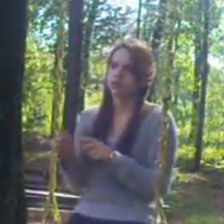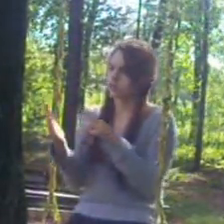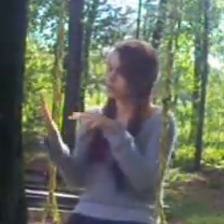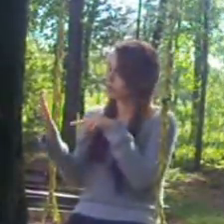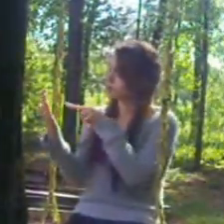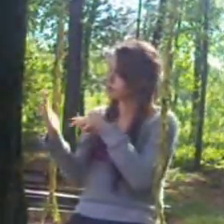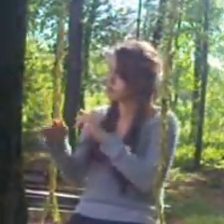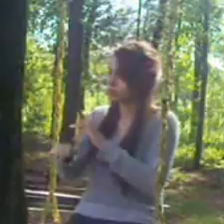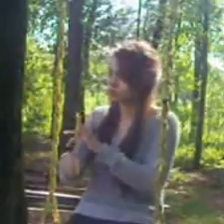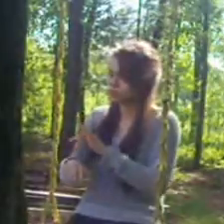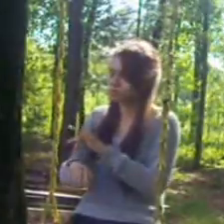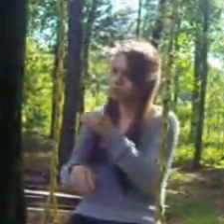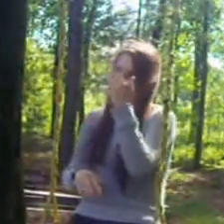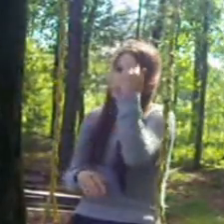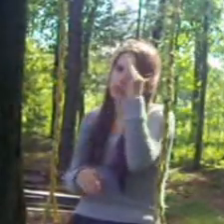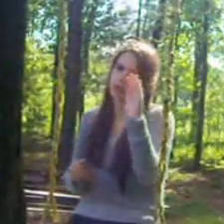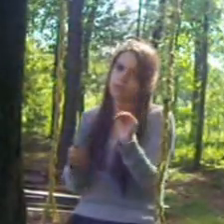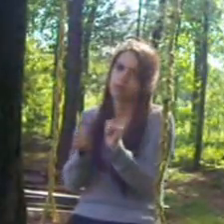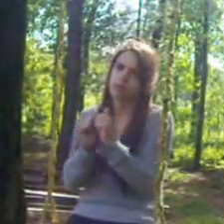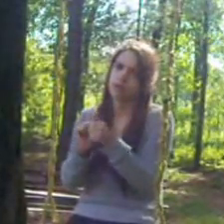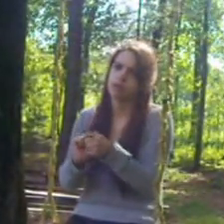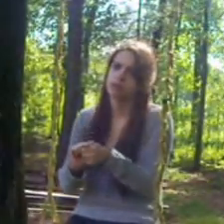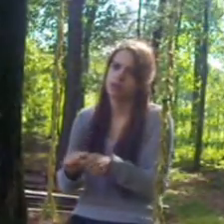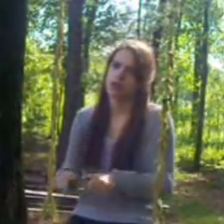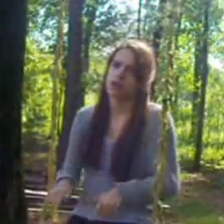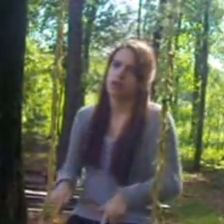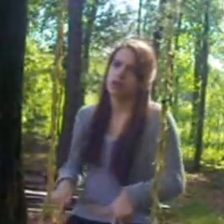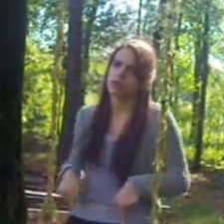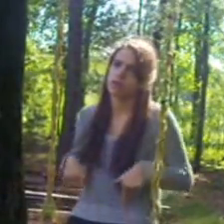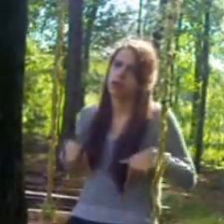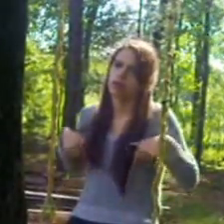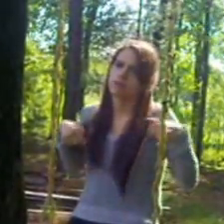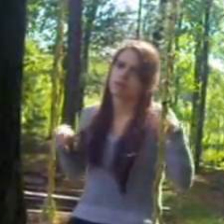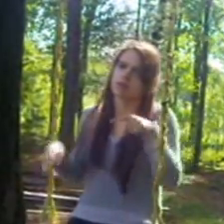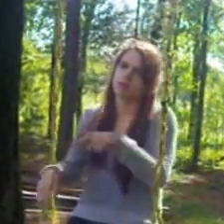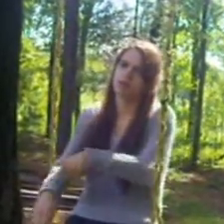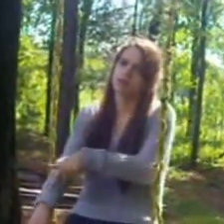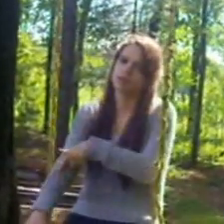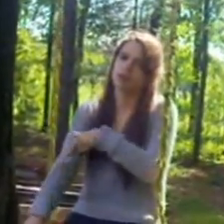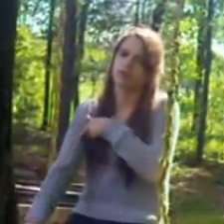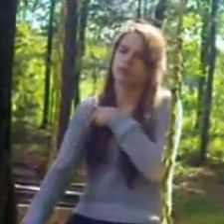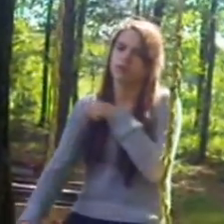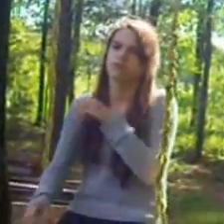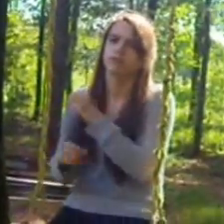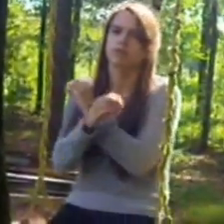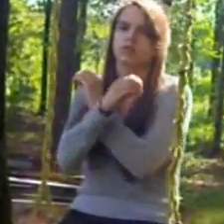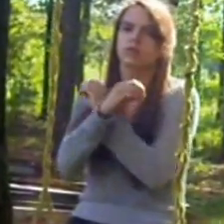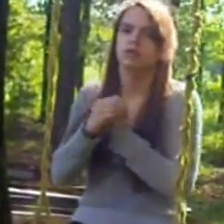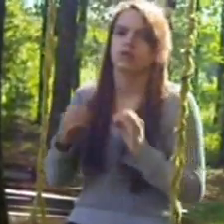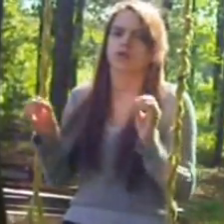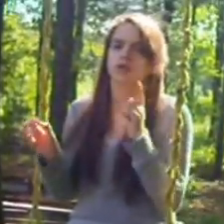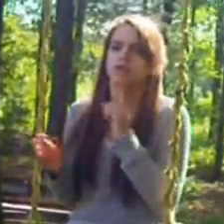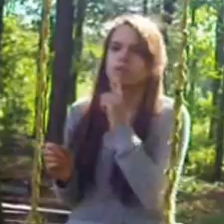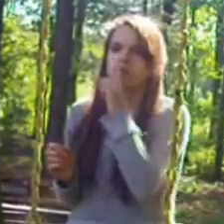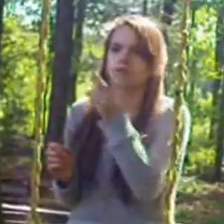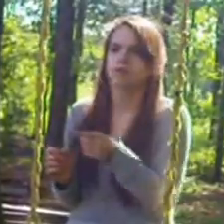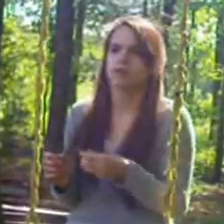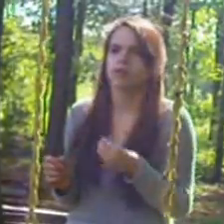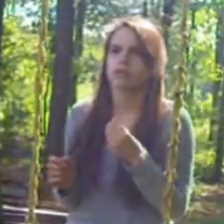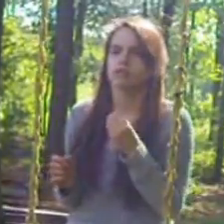You Don't Know how much God It Feels Like Forever but no one Ever tells